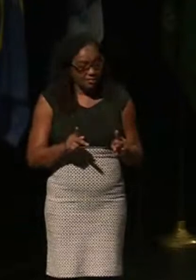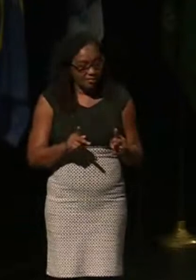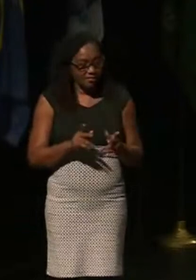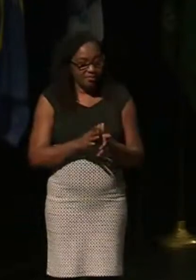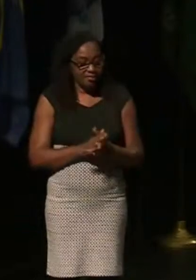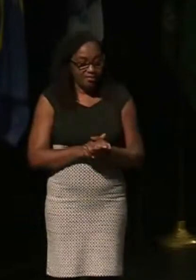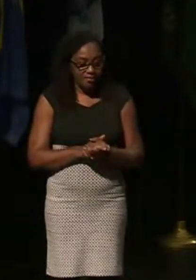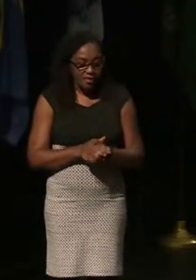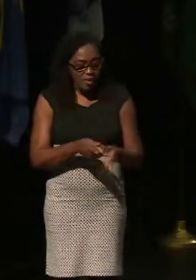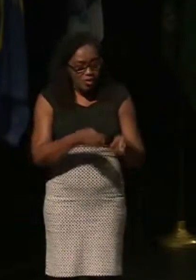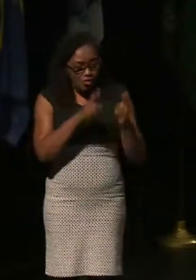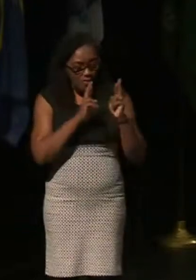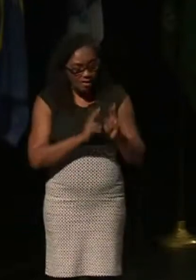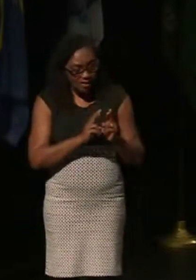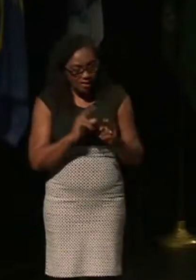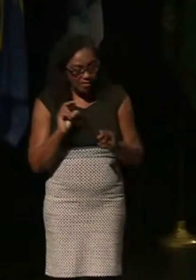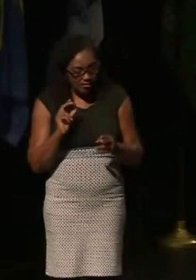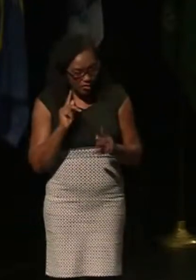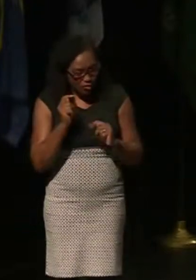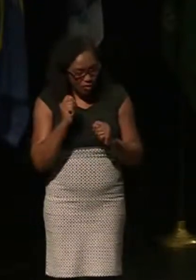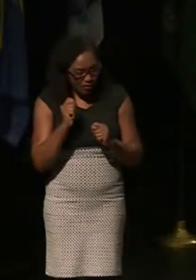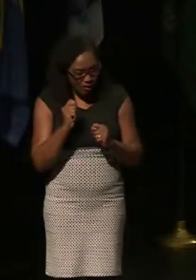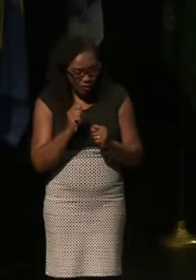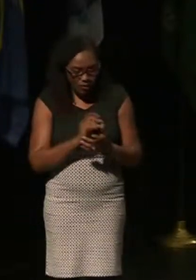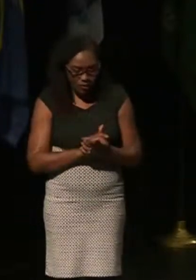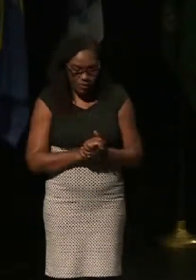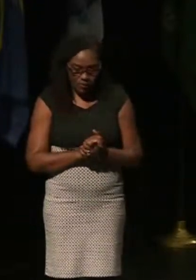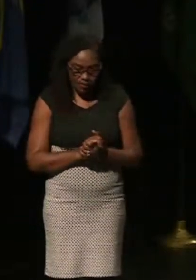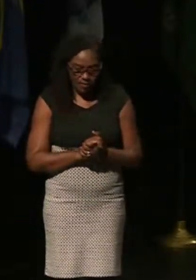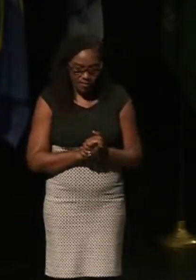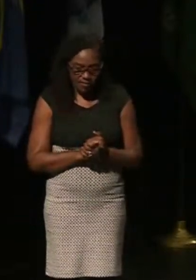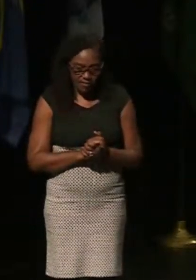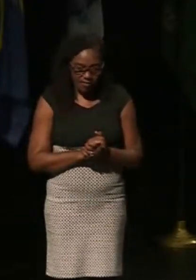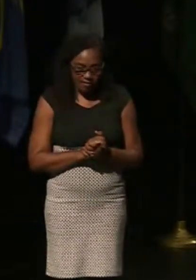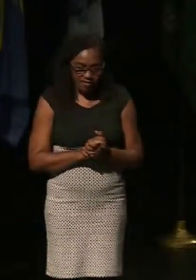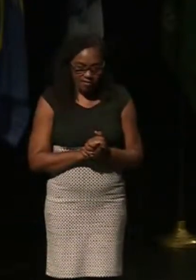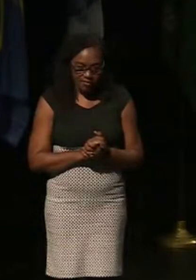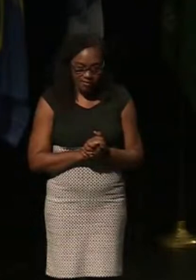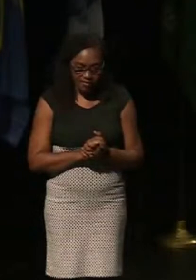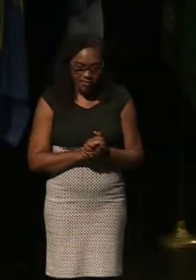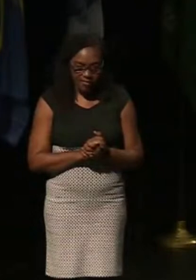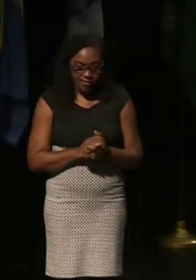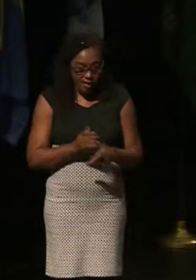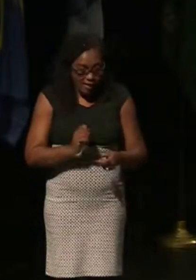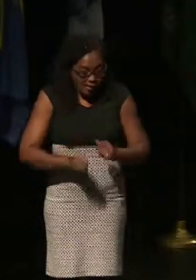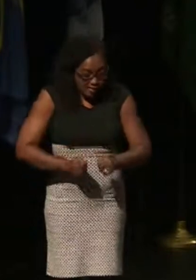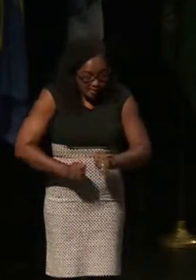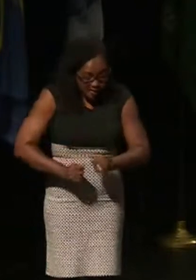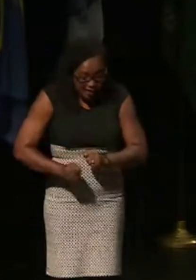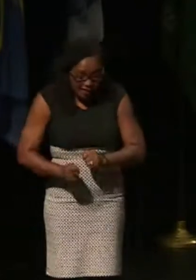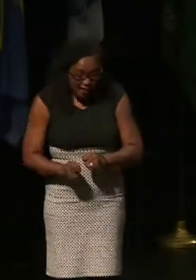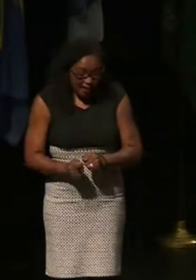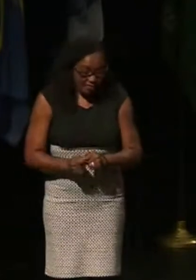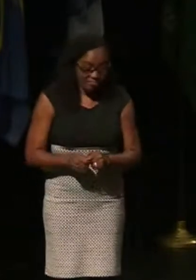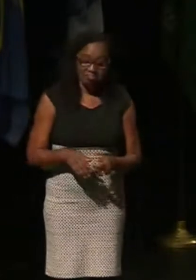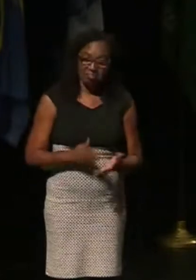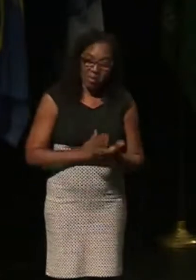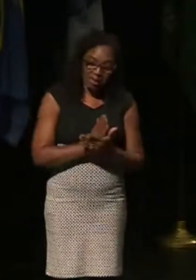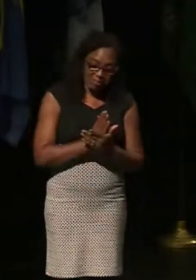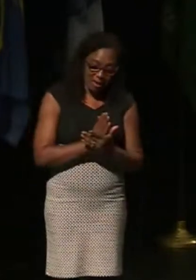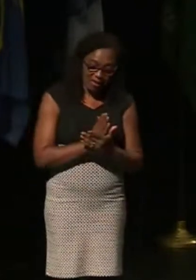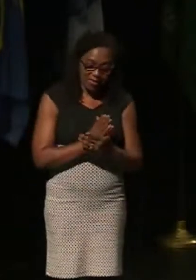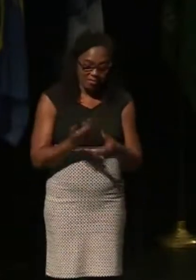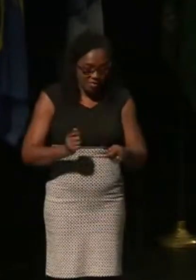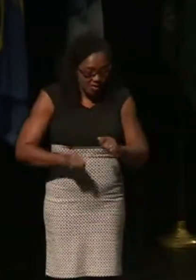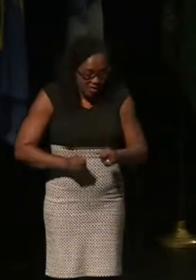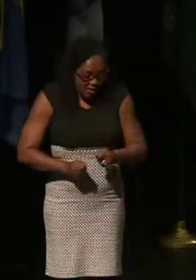music, was appointed artistic director of the famous Trinidad All-Stars Seal Orchestra in March this year. An